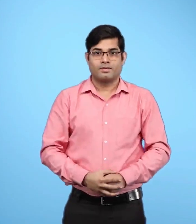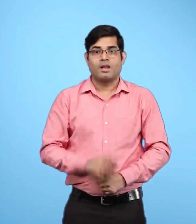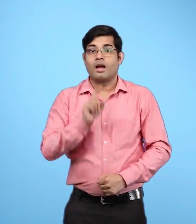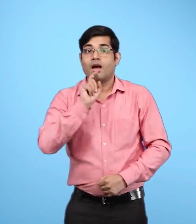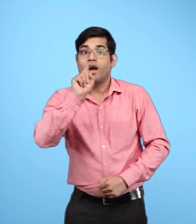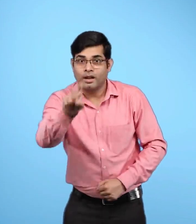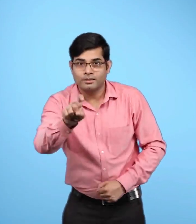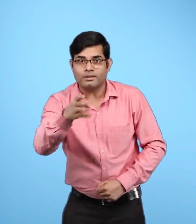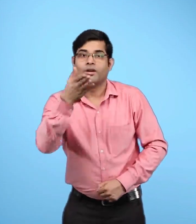Find out.